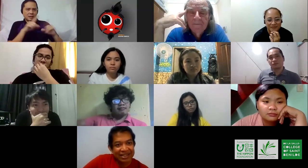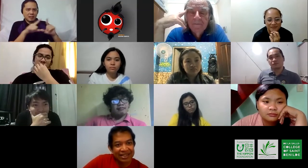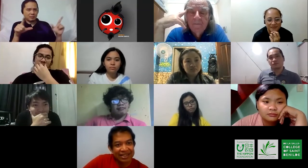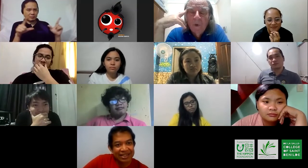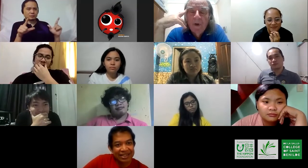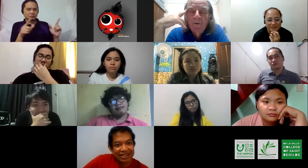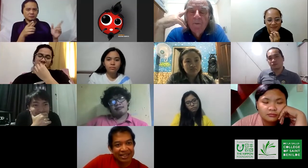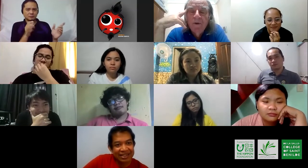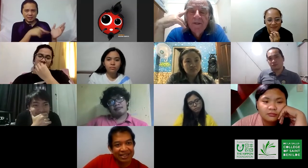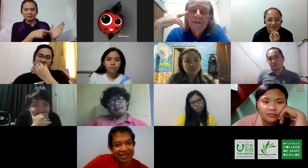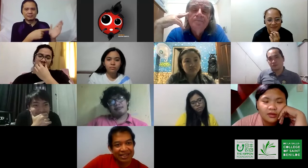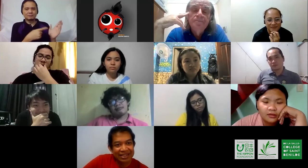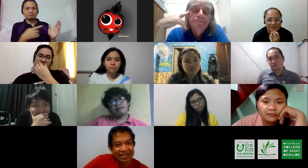The PowerPoint, yeah.